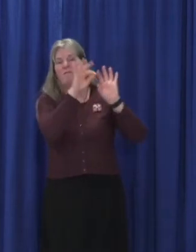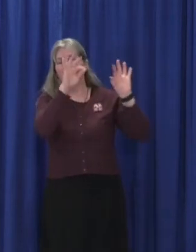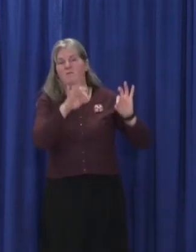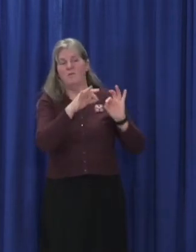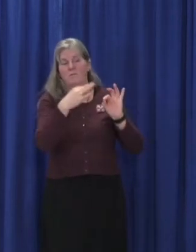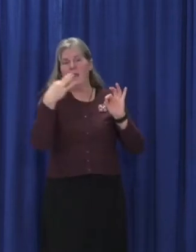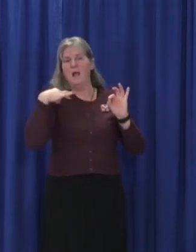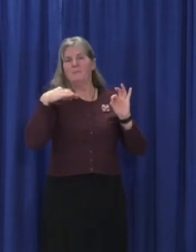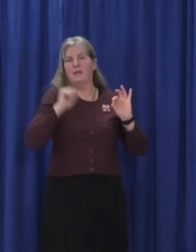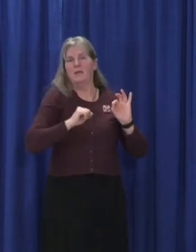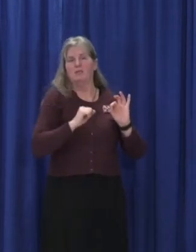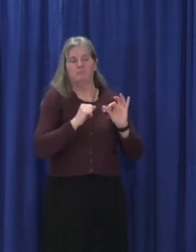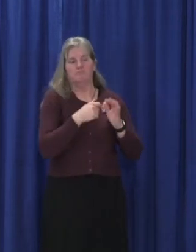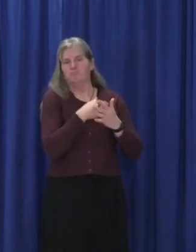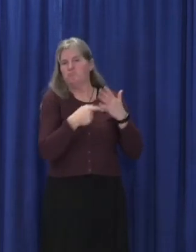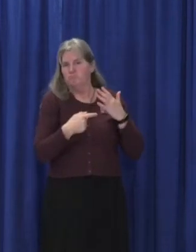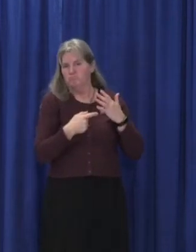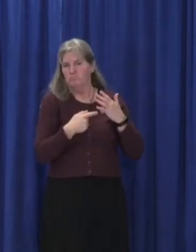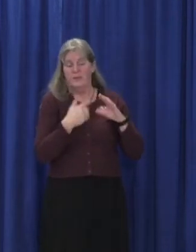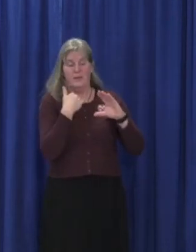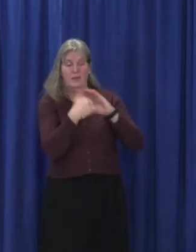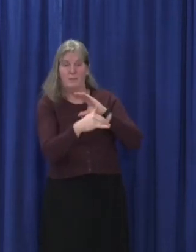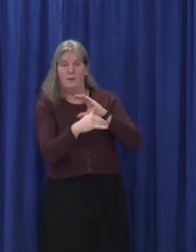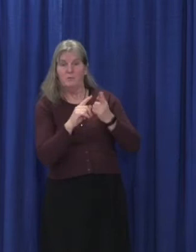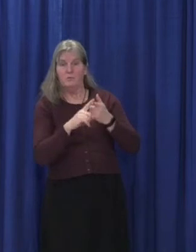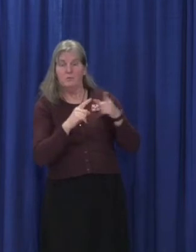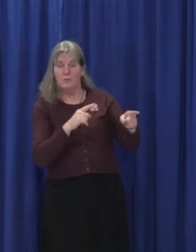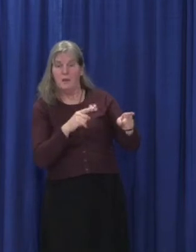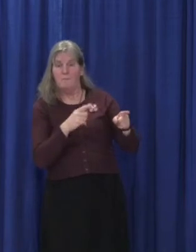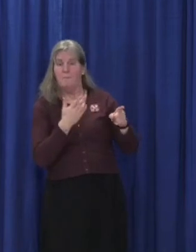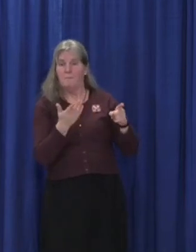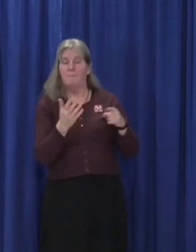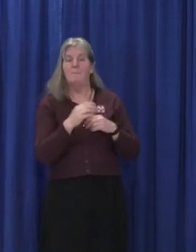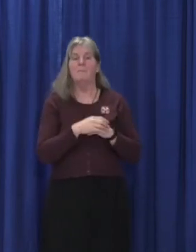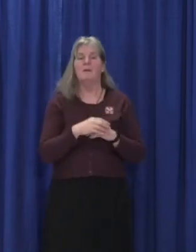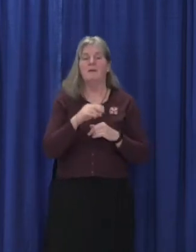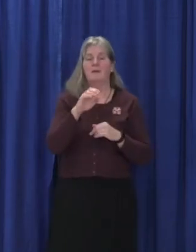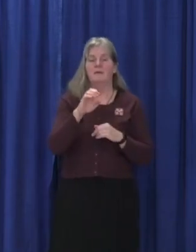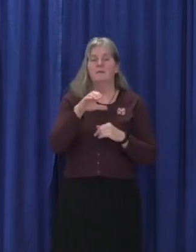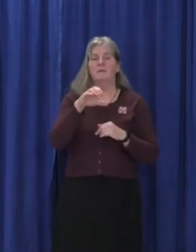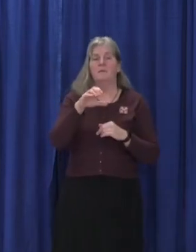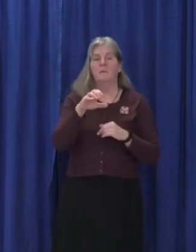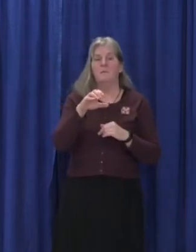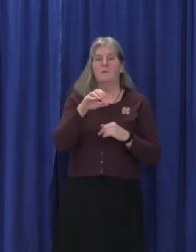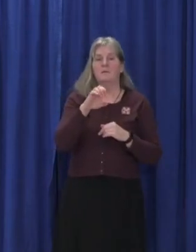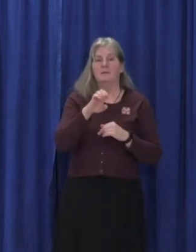program. And the email address for them is ecdev,